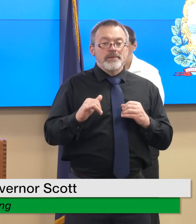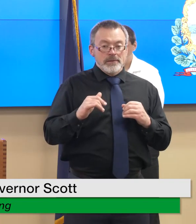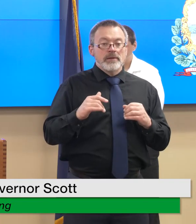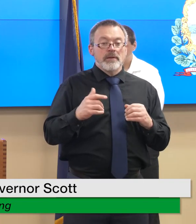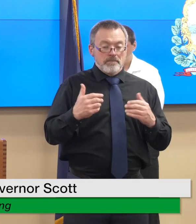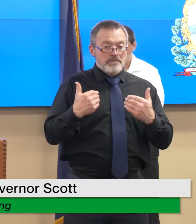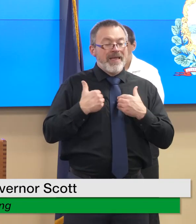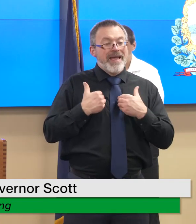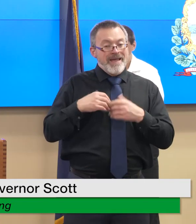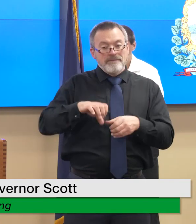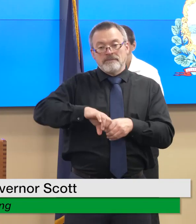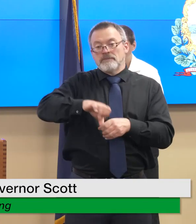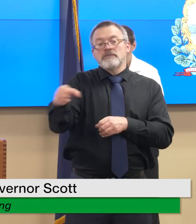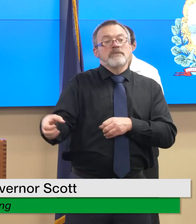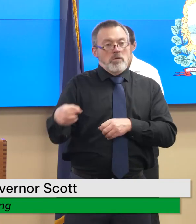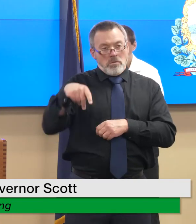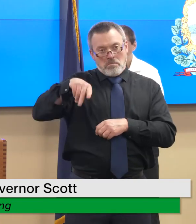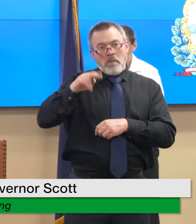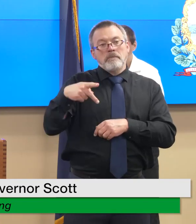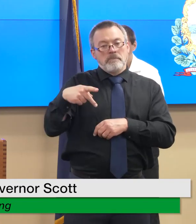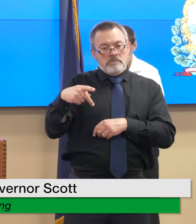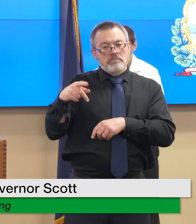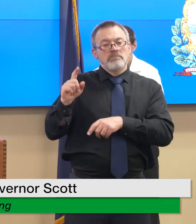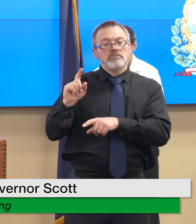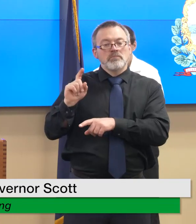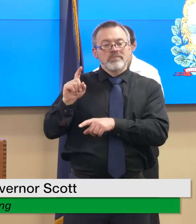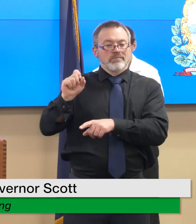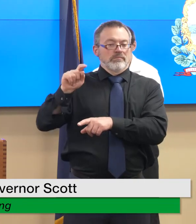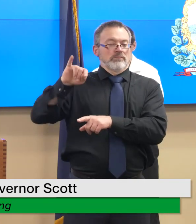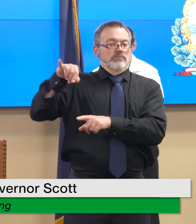damaged in St. Johnsbury, and the town has